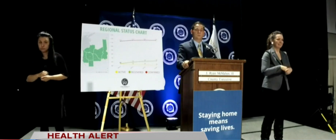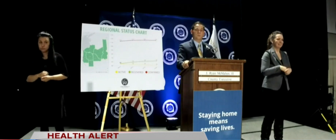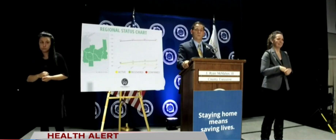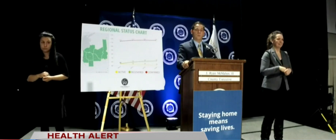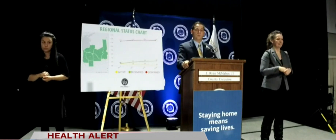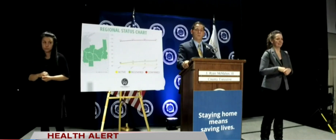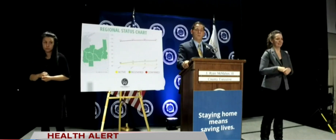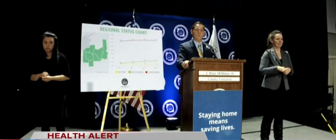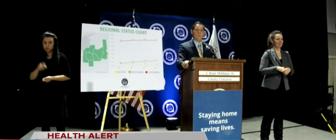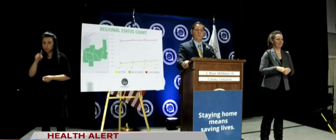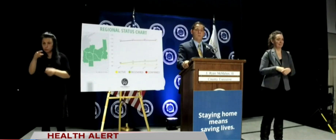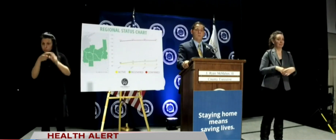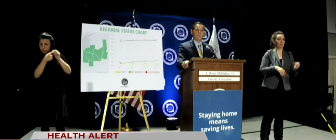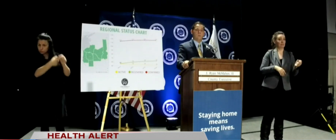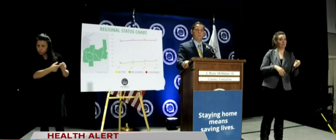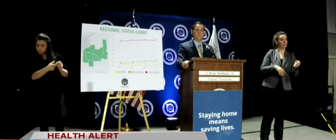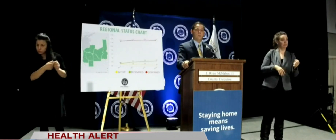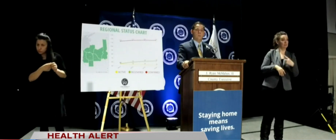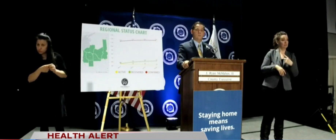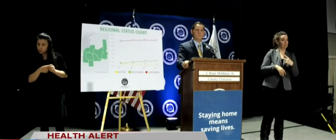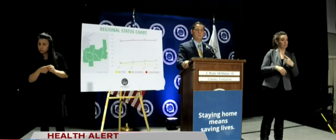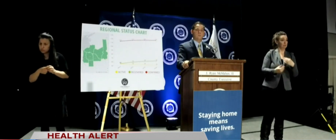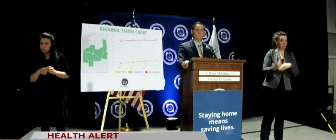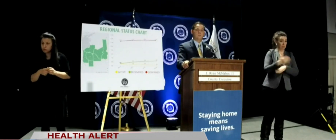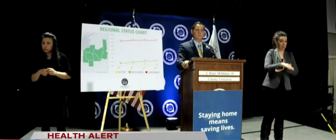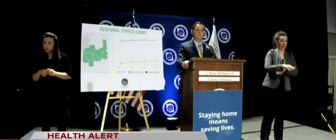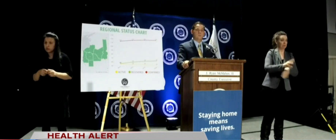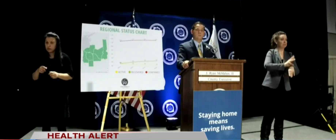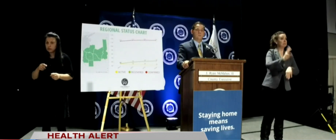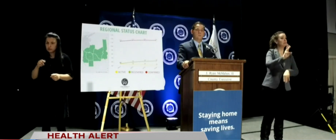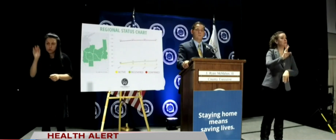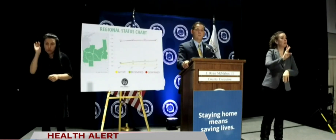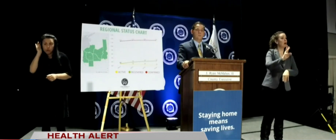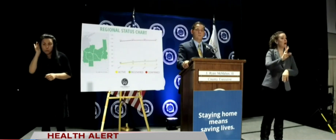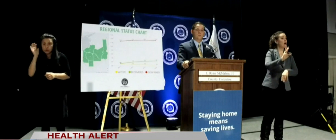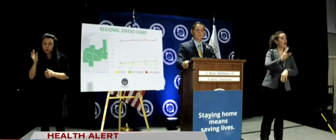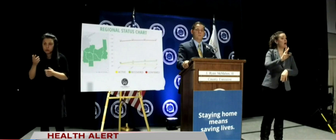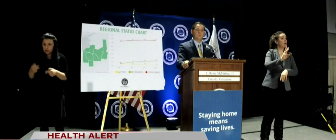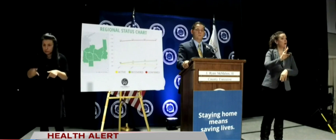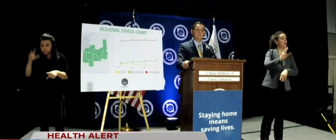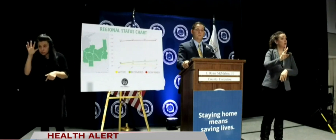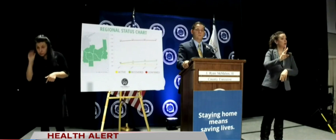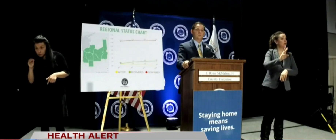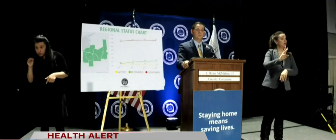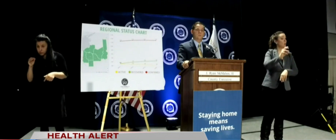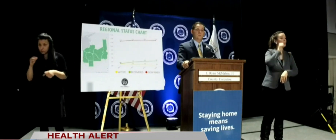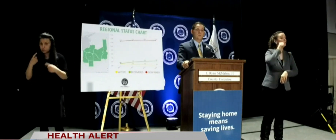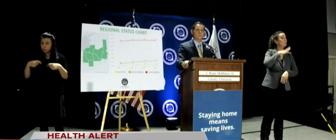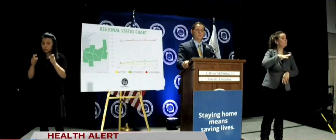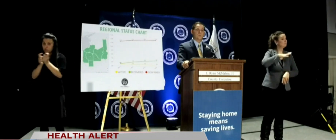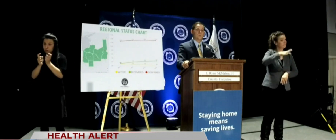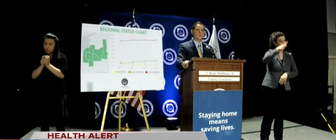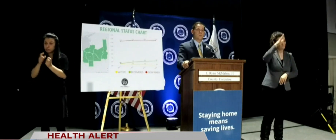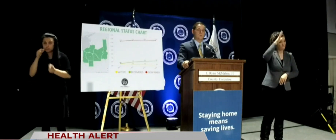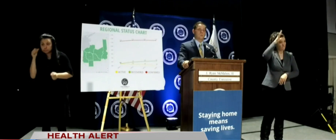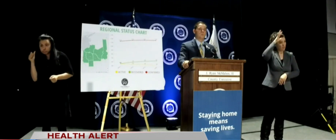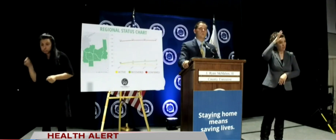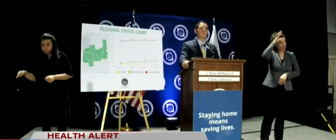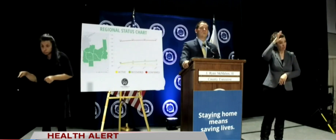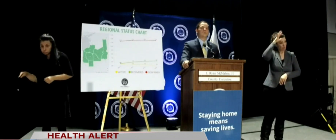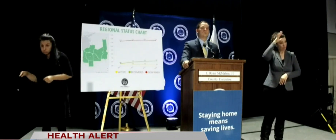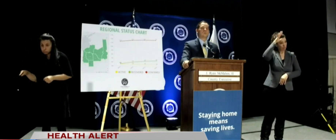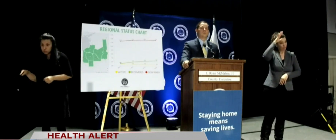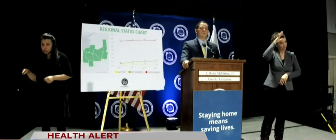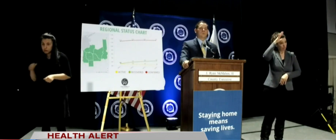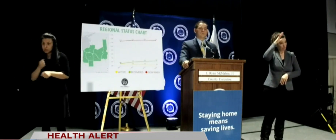6 o'clock, I'm running an interview I did with a woman whose dad is at Bishop Rehabilitation on James Street in Syracuse. She's